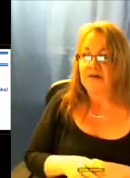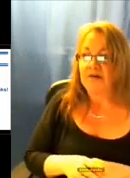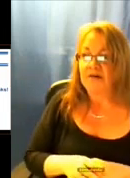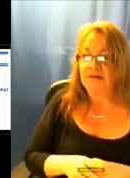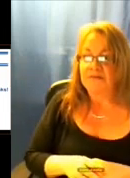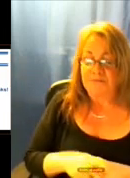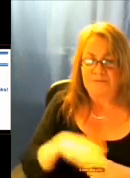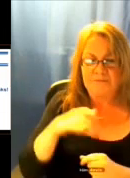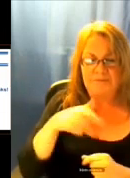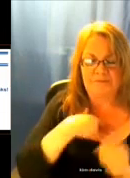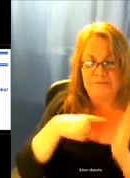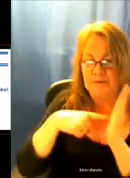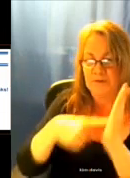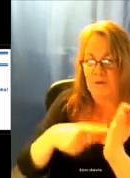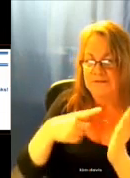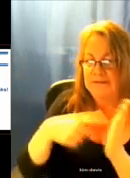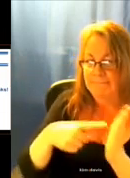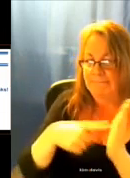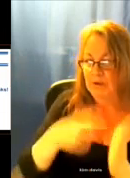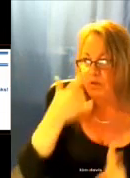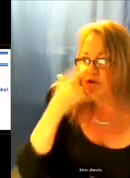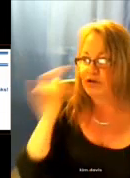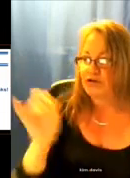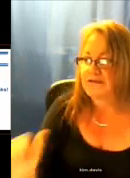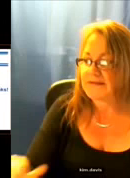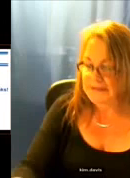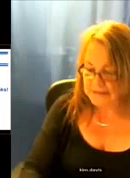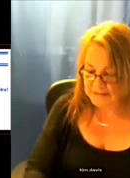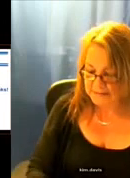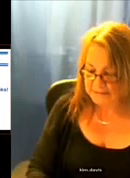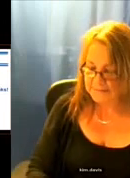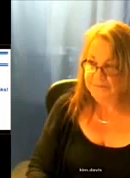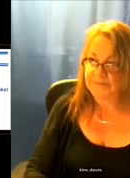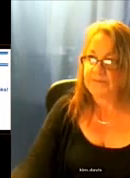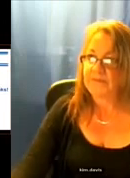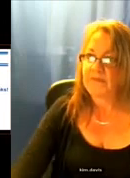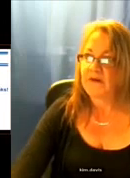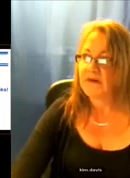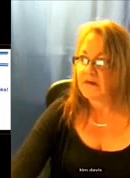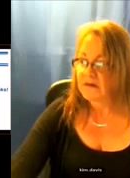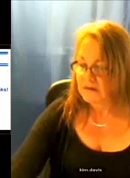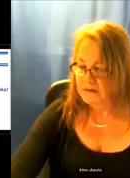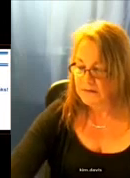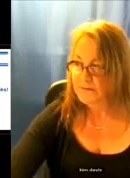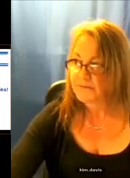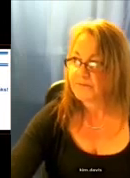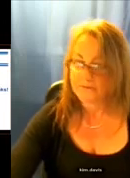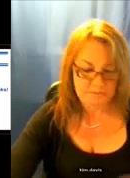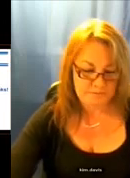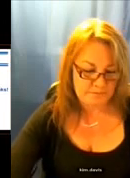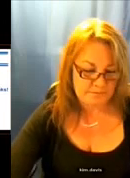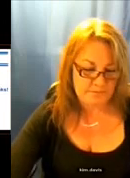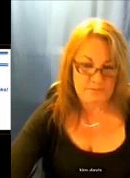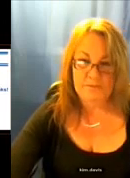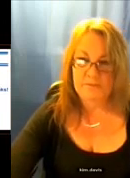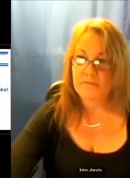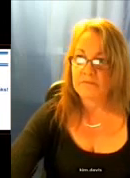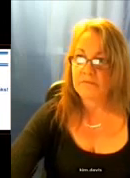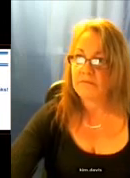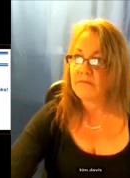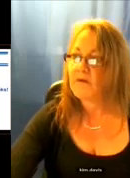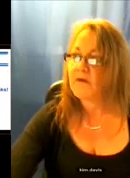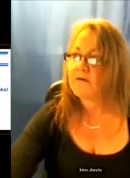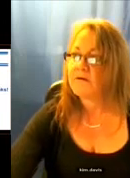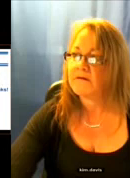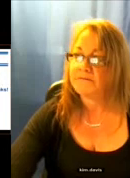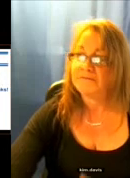page 31 to 37 that goes over the housing information. And this is what it looks like if you're trying to